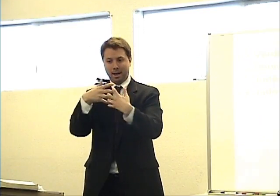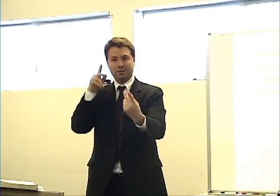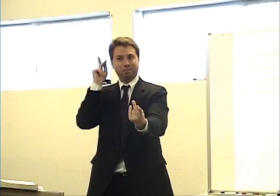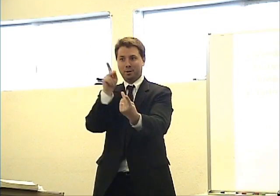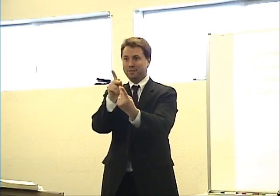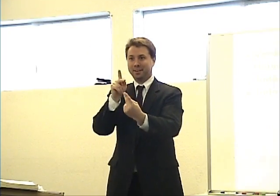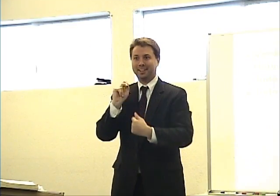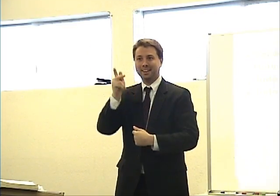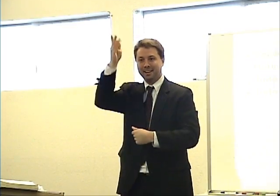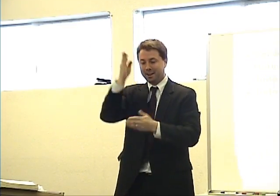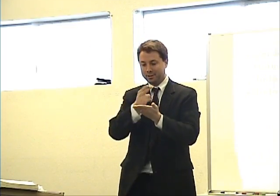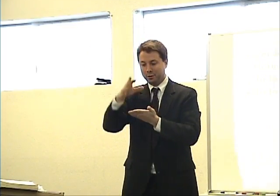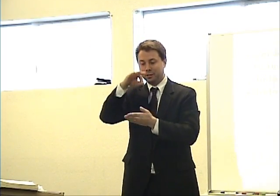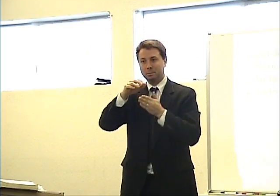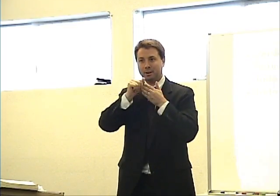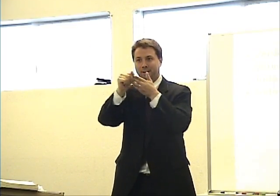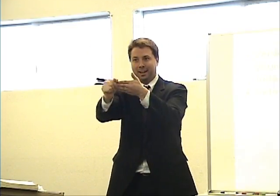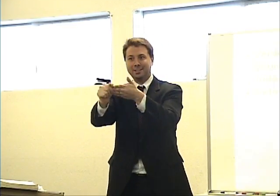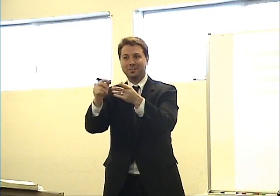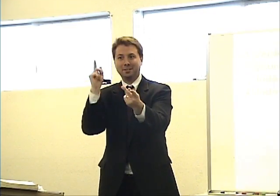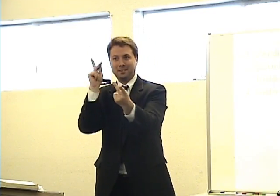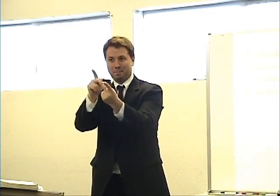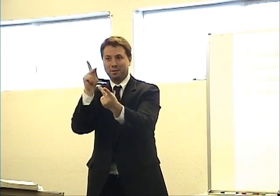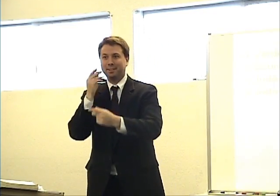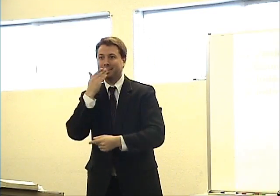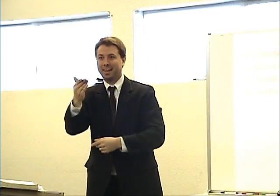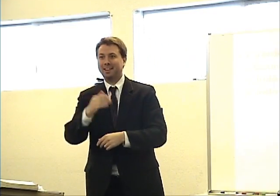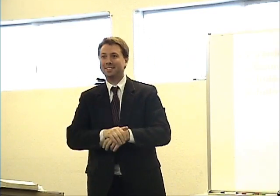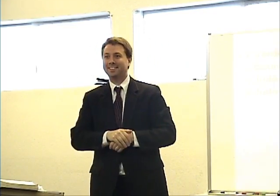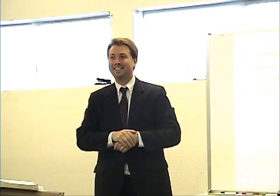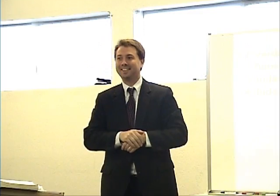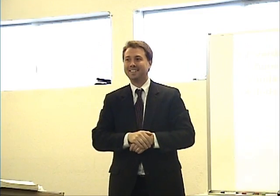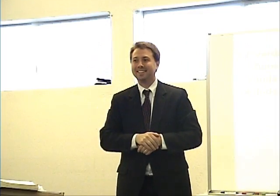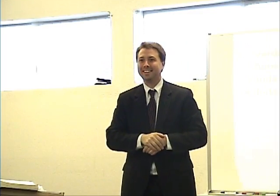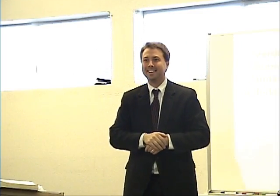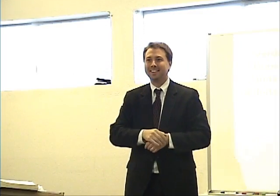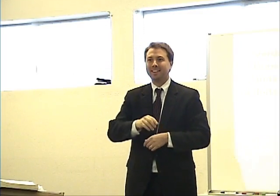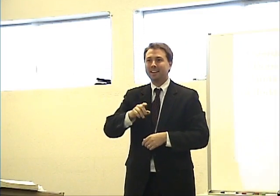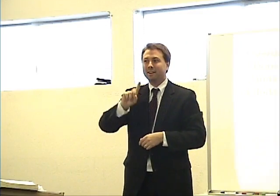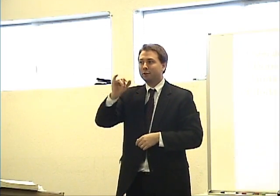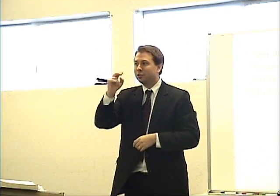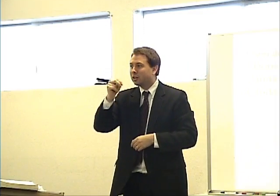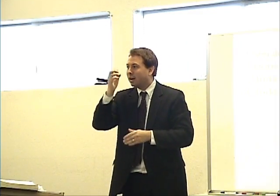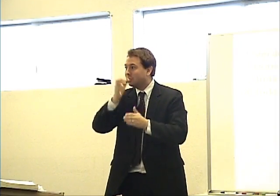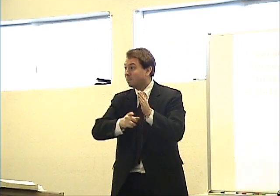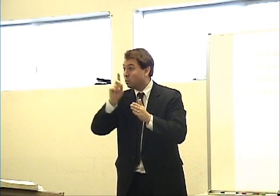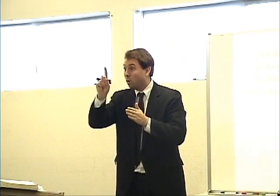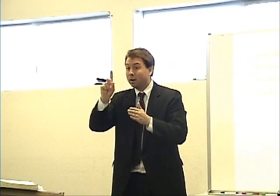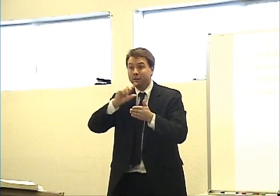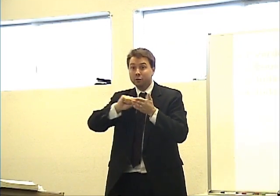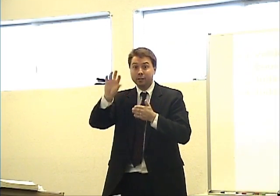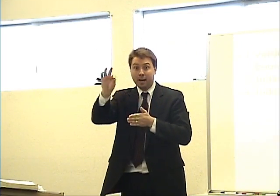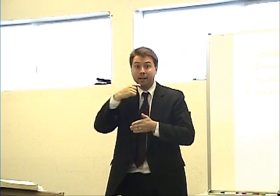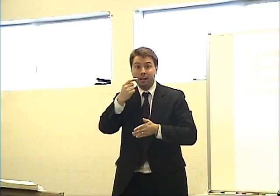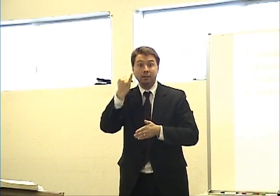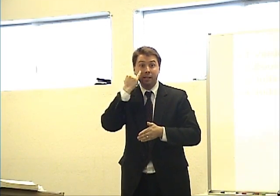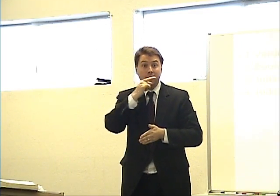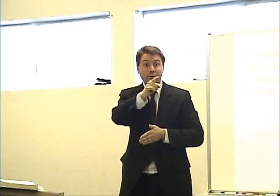matches perfectly. God's Holy Spirit has led you. Thank you. John chapter 1, verse 9 tells, if